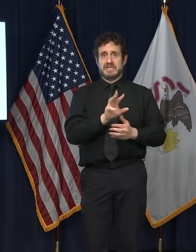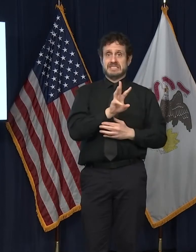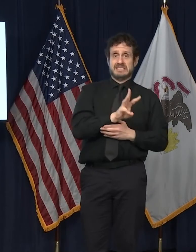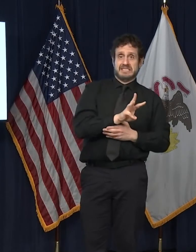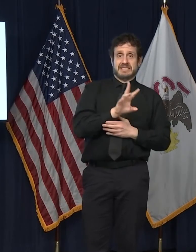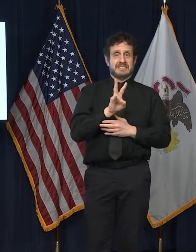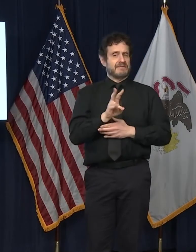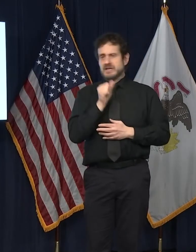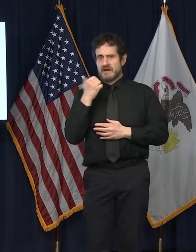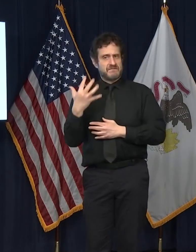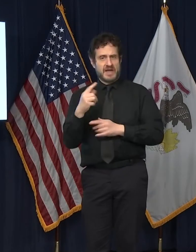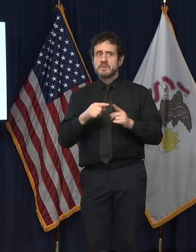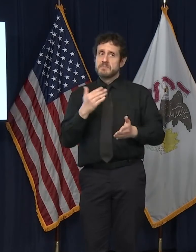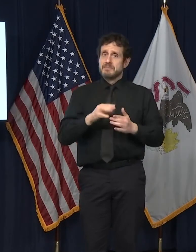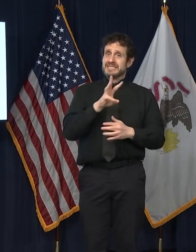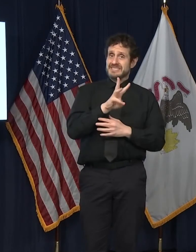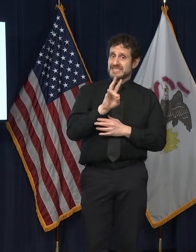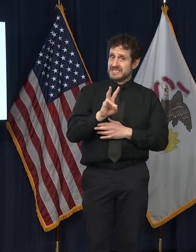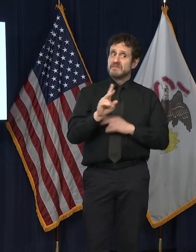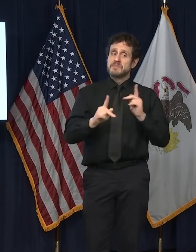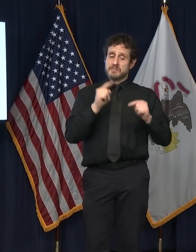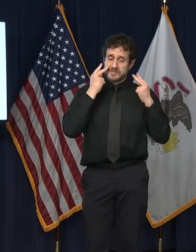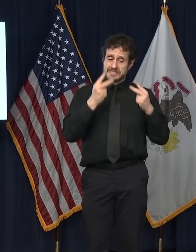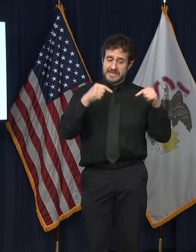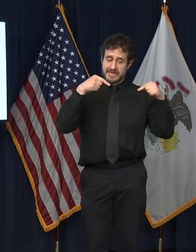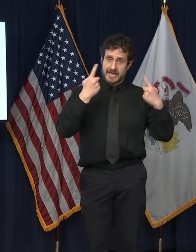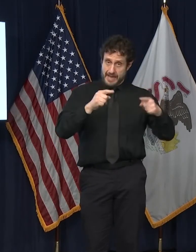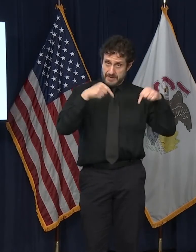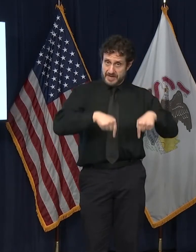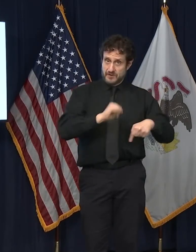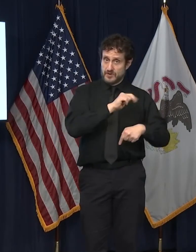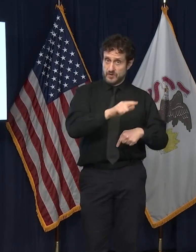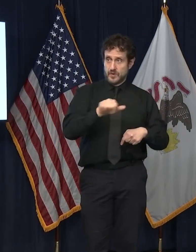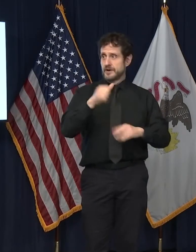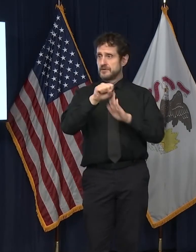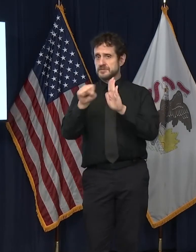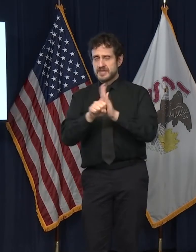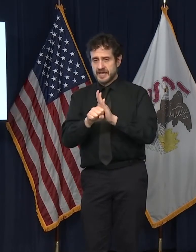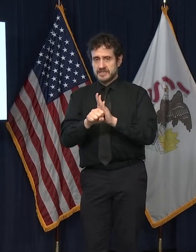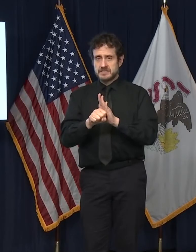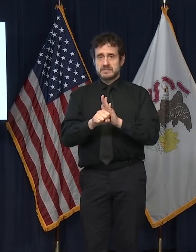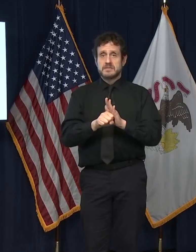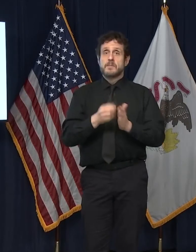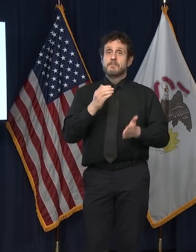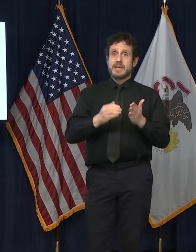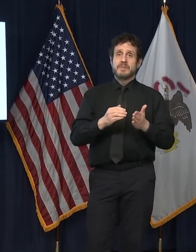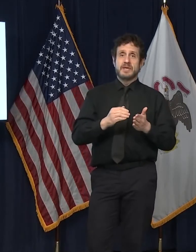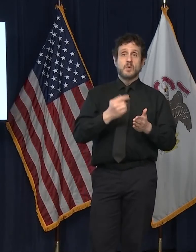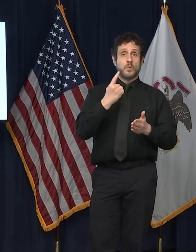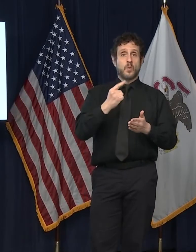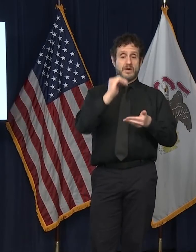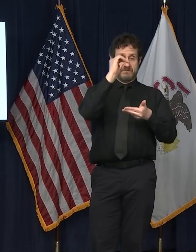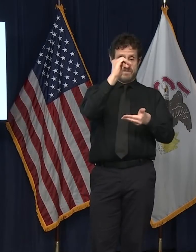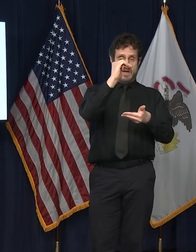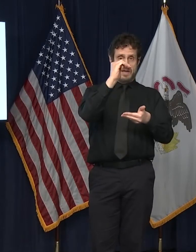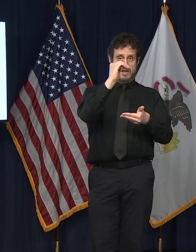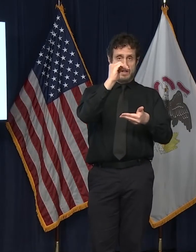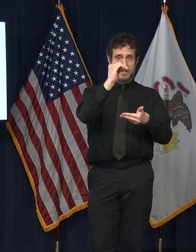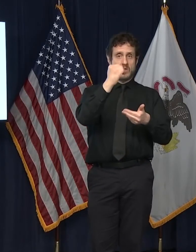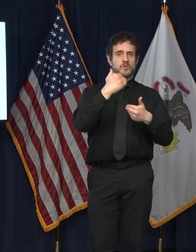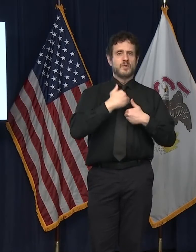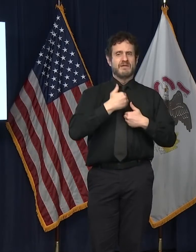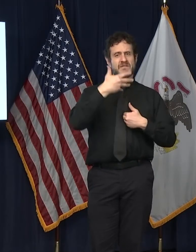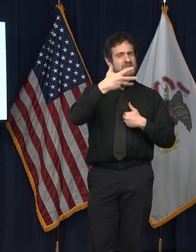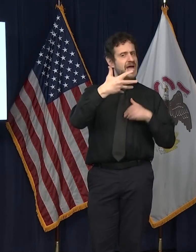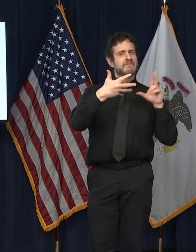from what people have seen here in Illinois and across other states, a 6th dose can be extracted from that